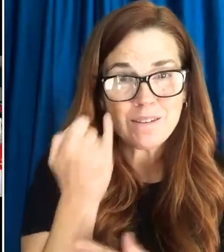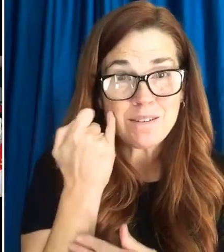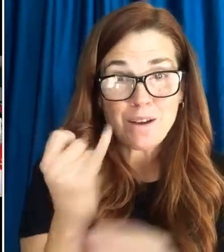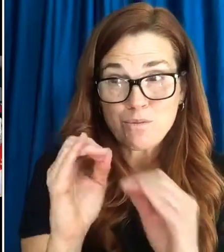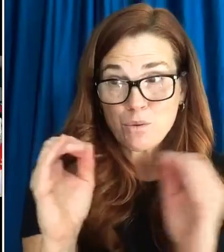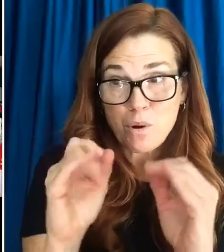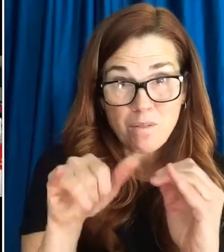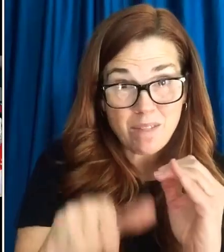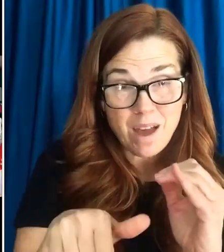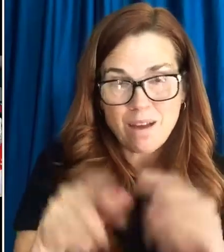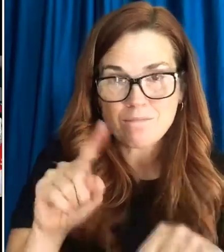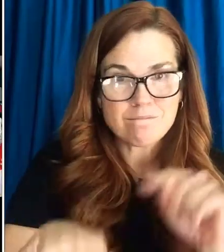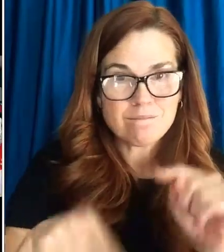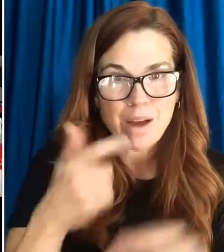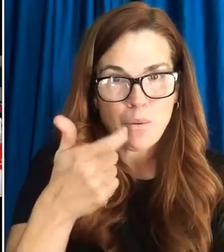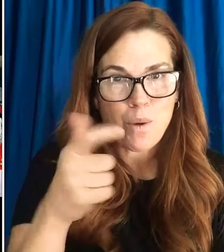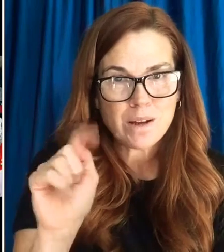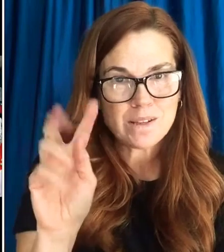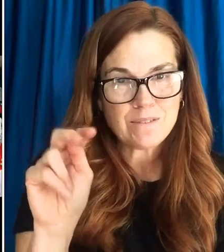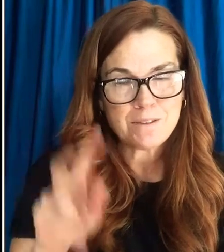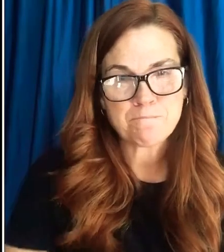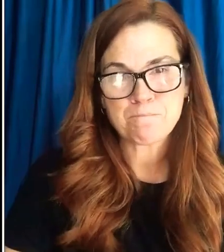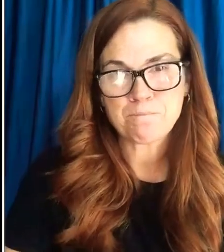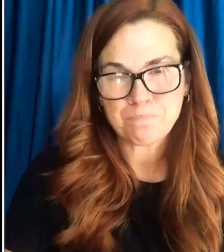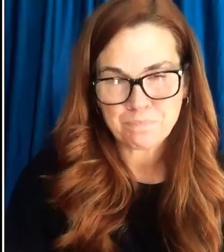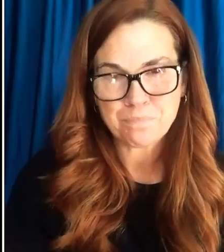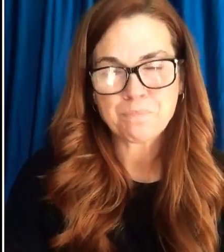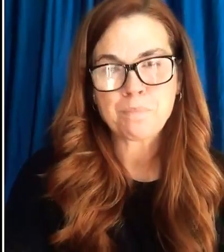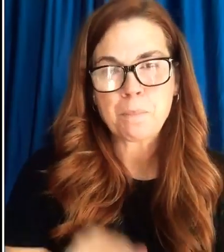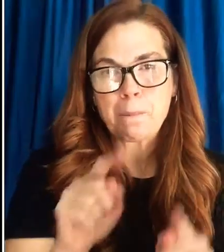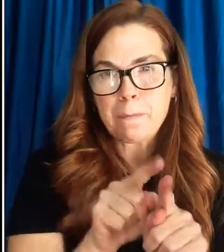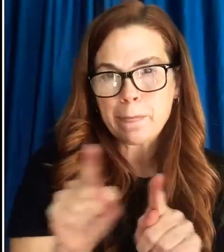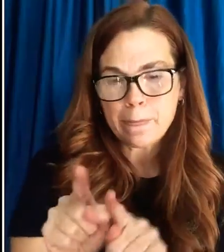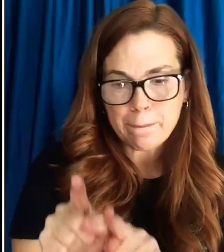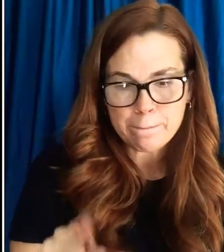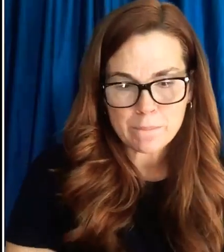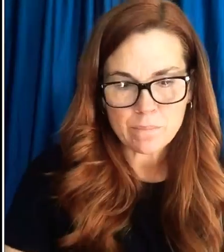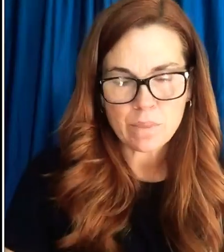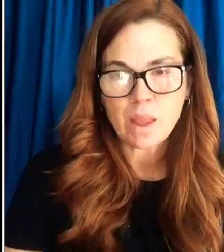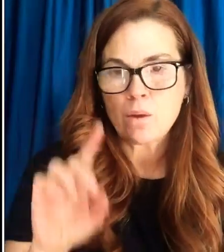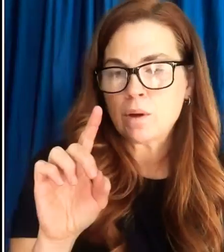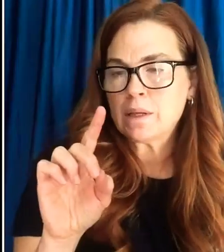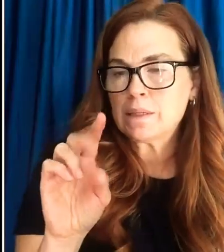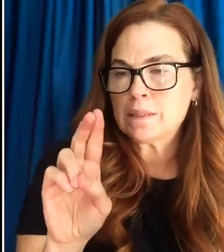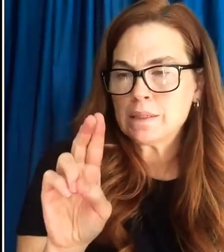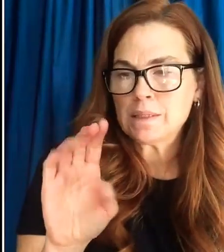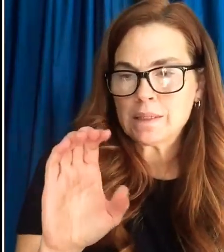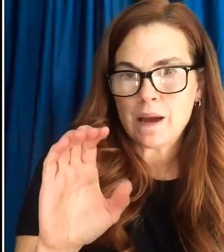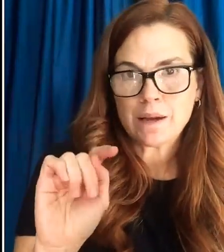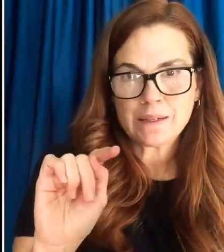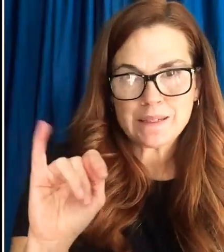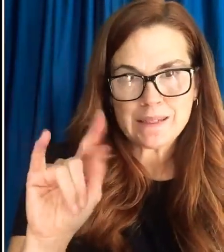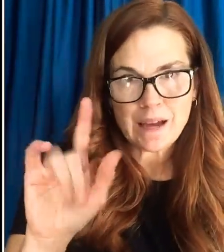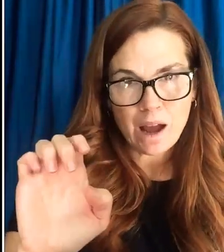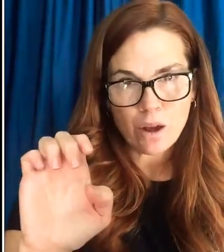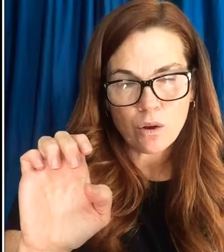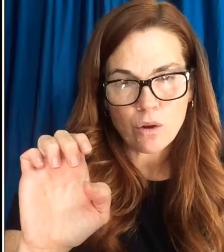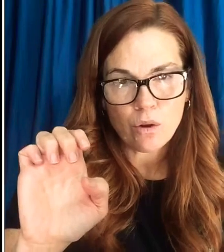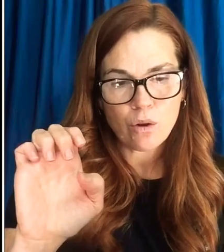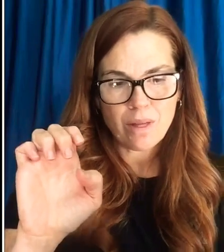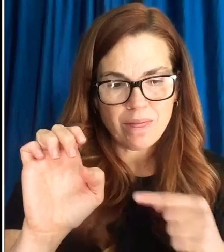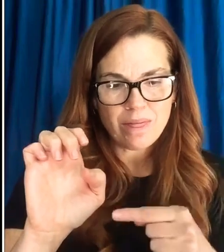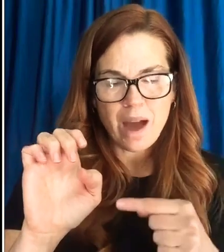team win on Saturday. Related to conductivity is another property of metals called ductility.